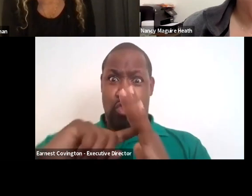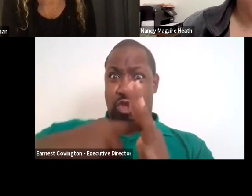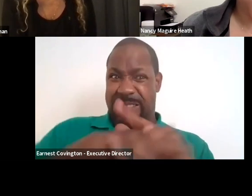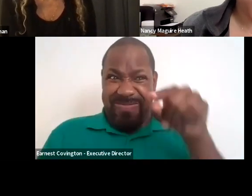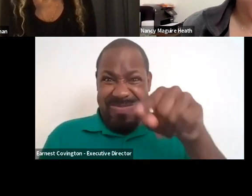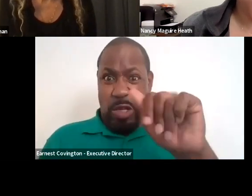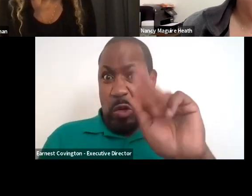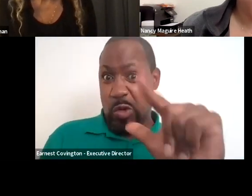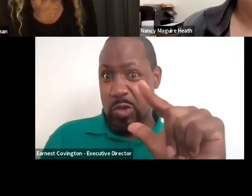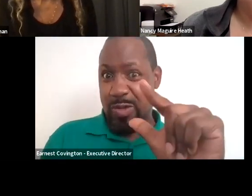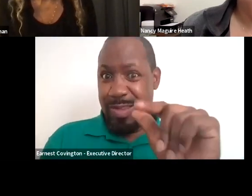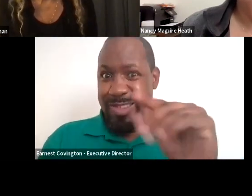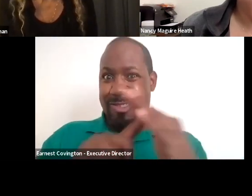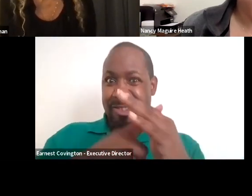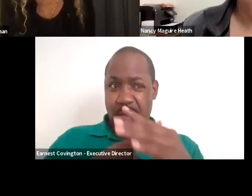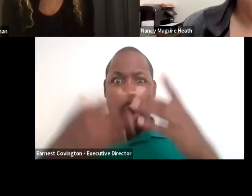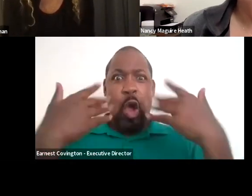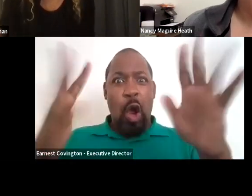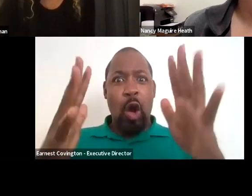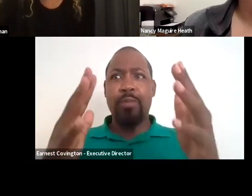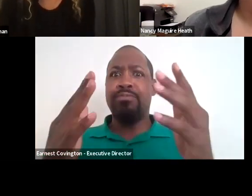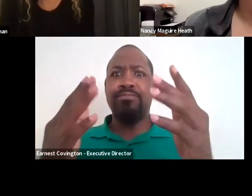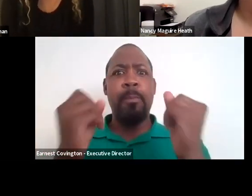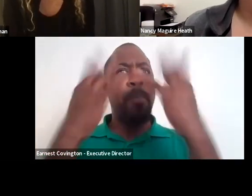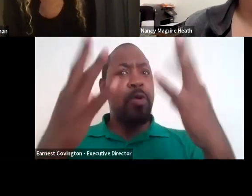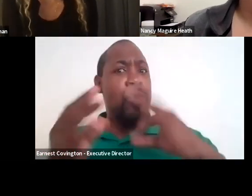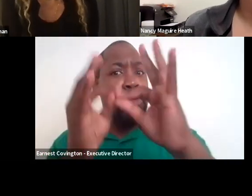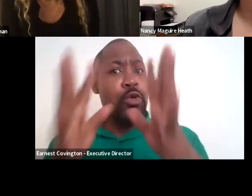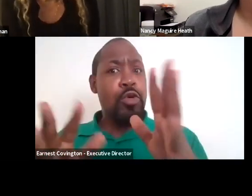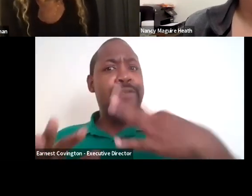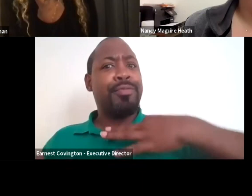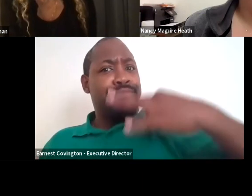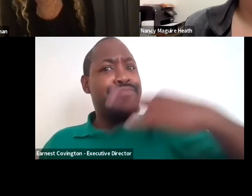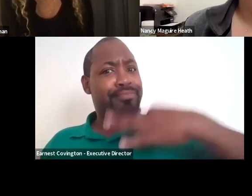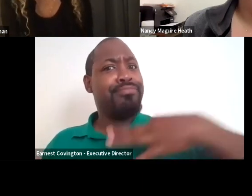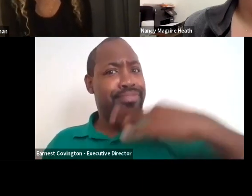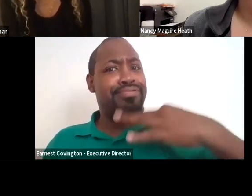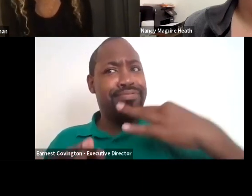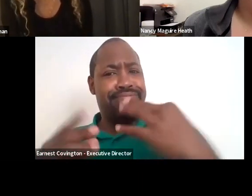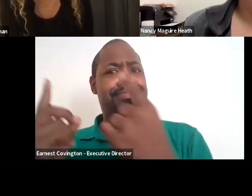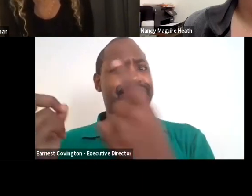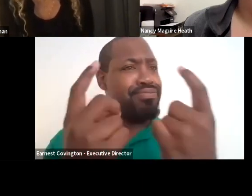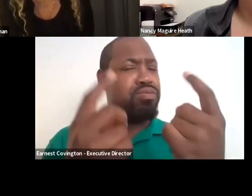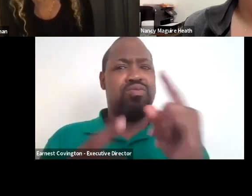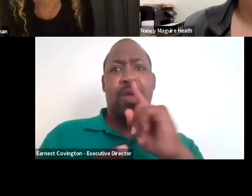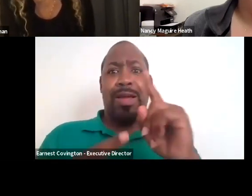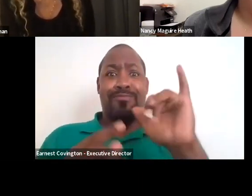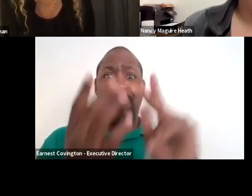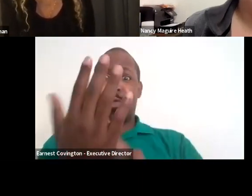Interpreter Training Program. It just starts coming up in August, it'll be, and a lot of interpreters have already